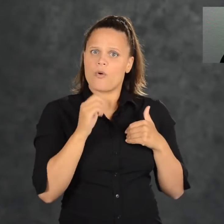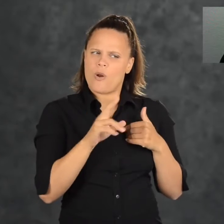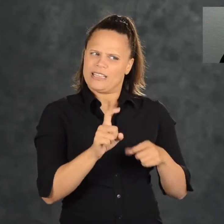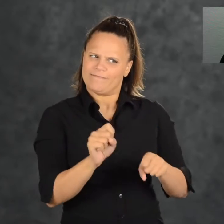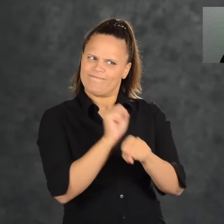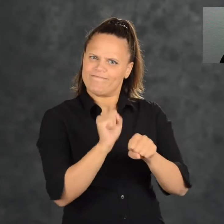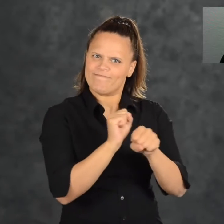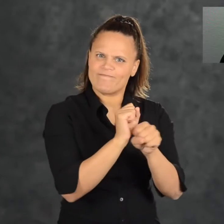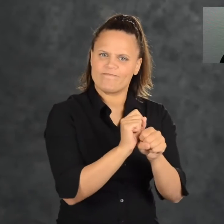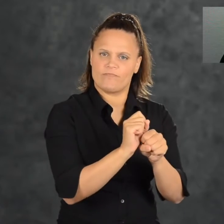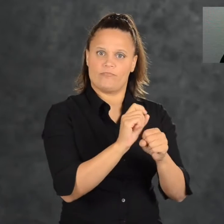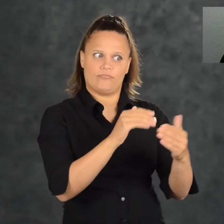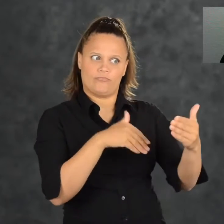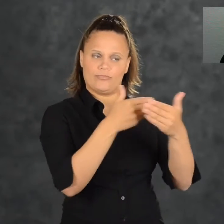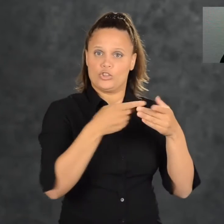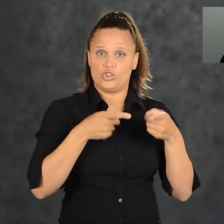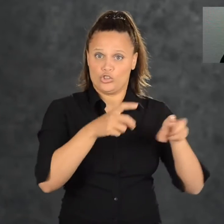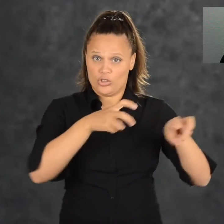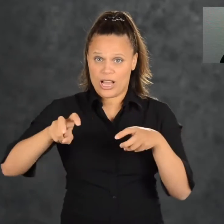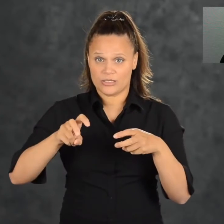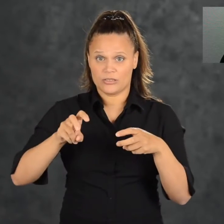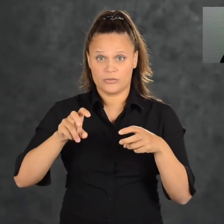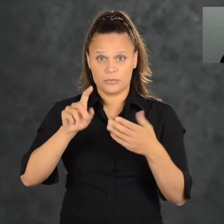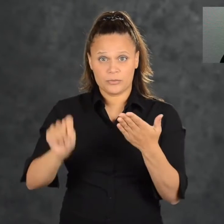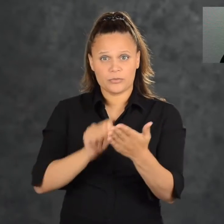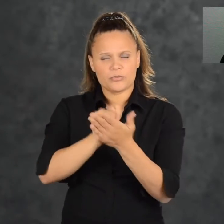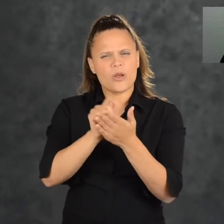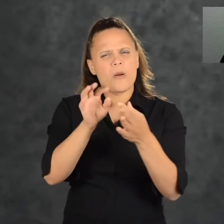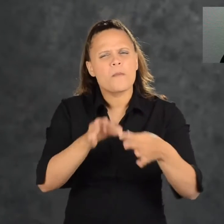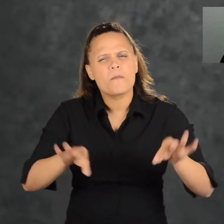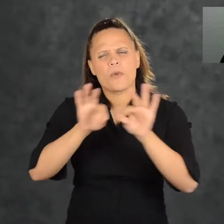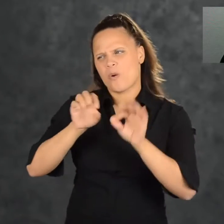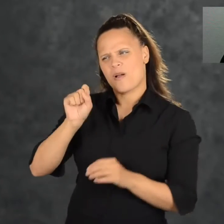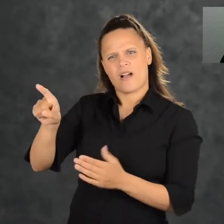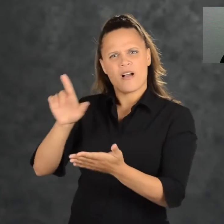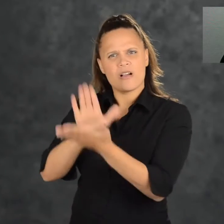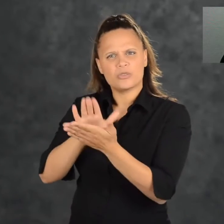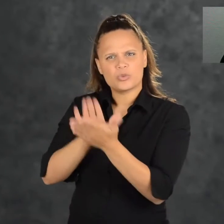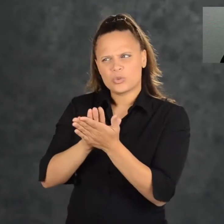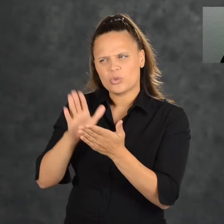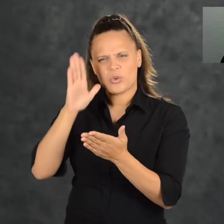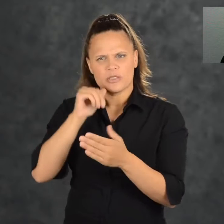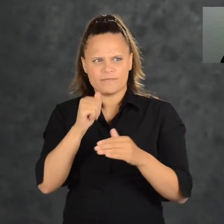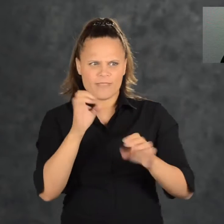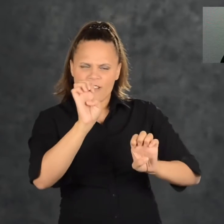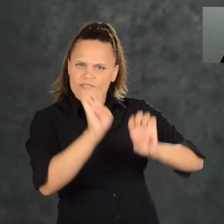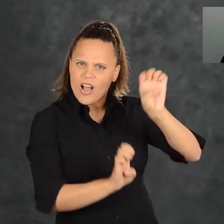It's important to really investigate the students' skills with their transition and during this